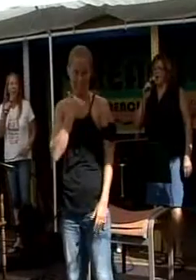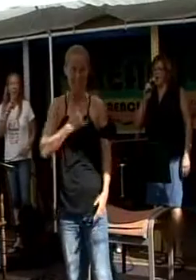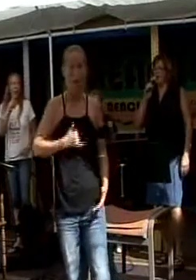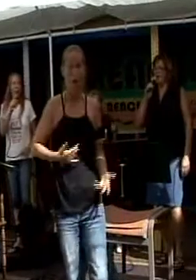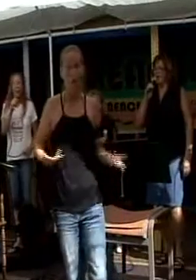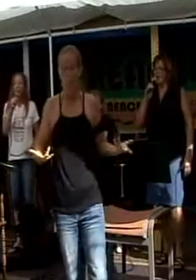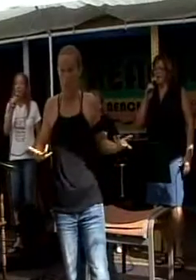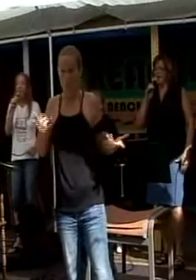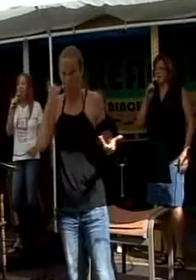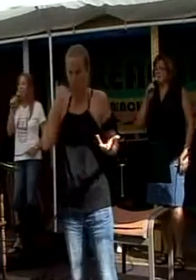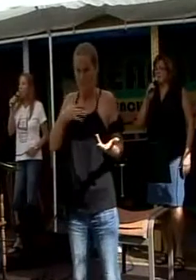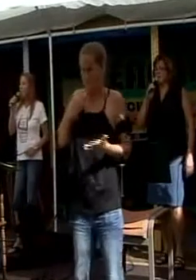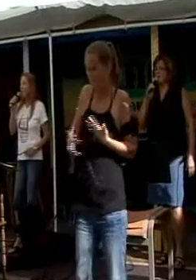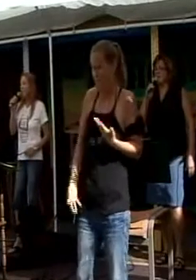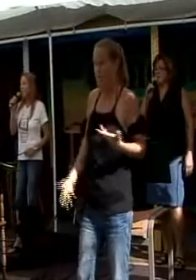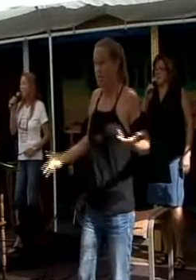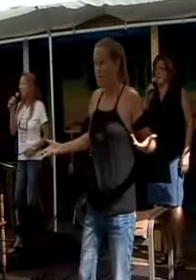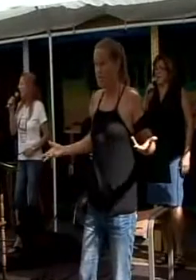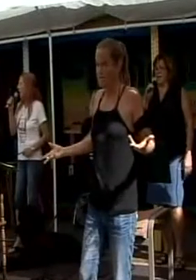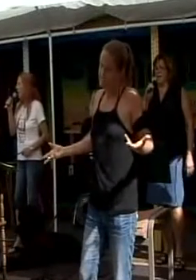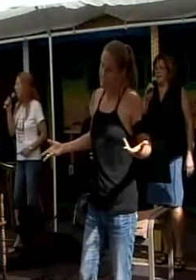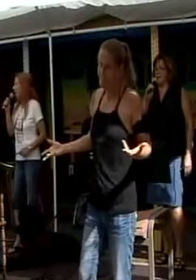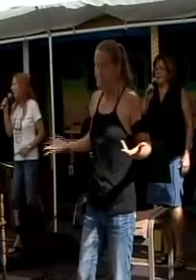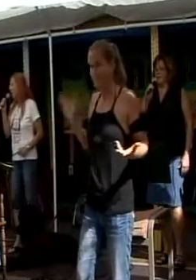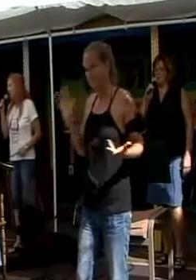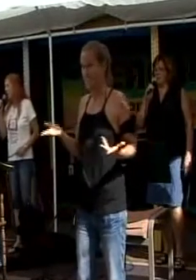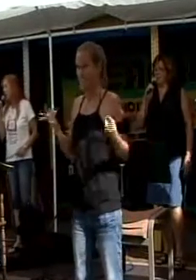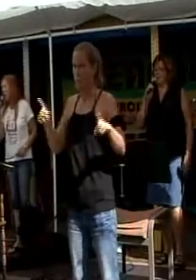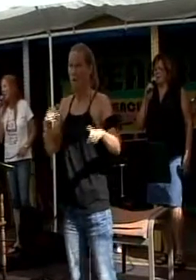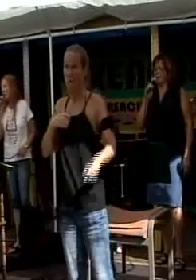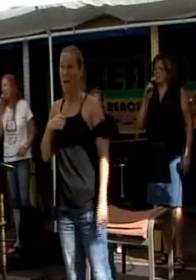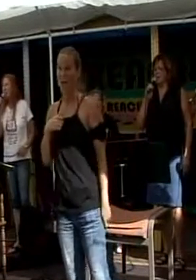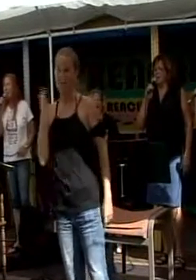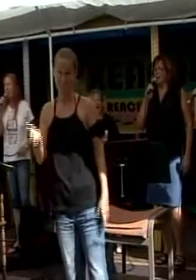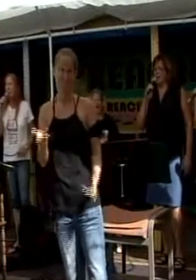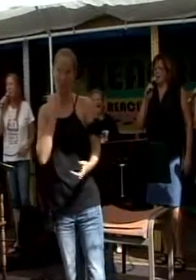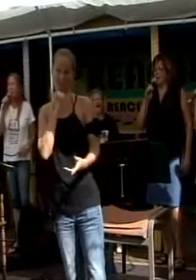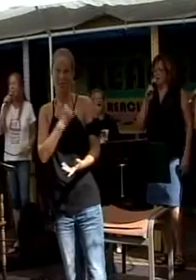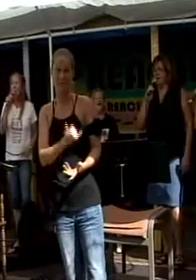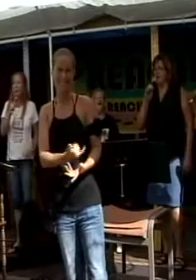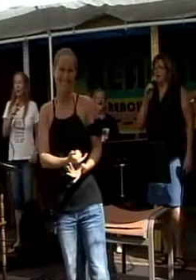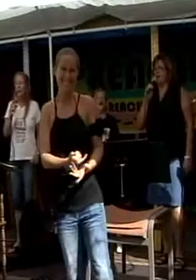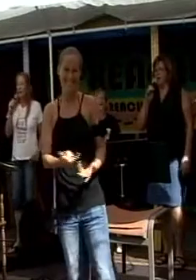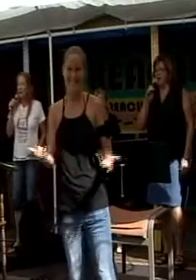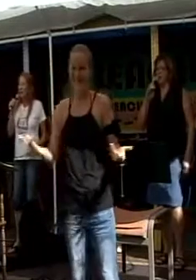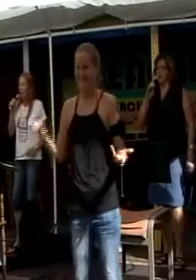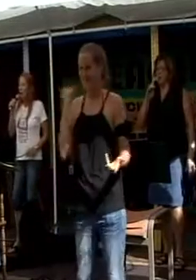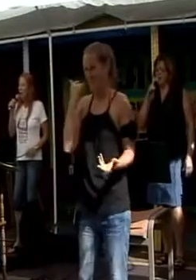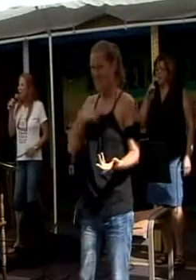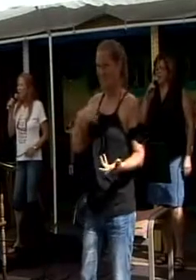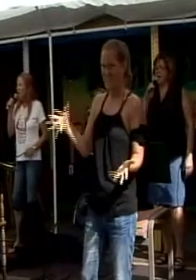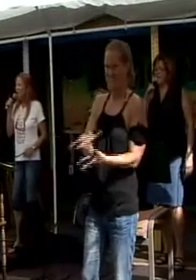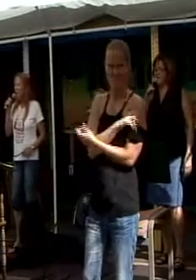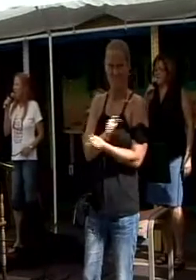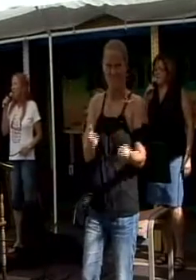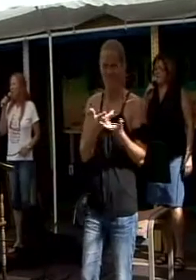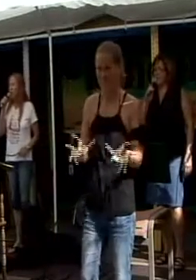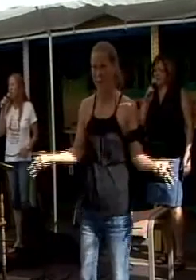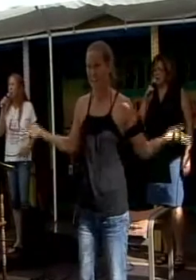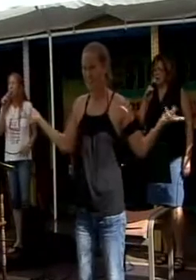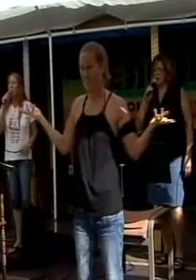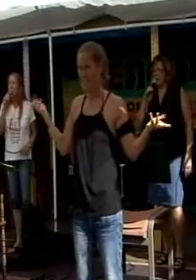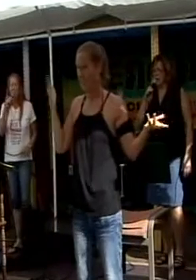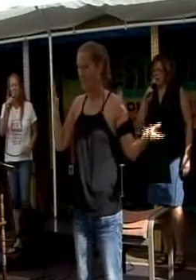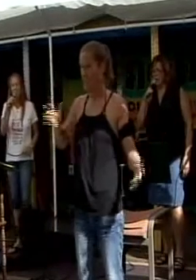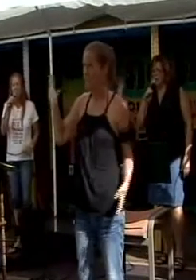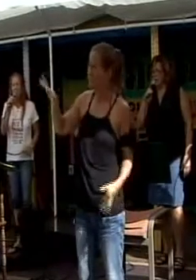fall? What if I lose my step and I make fools of us all? Will the love